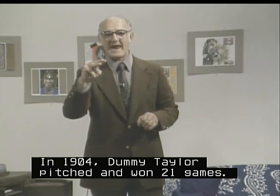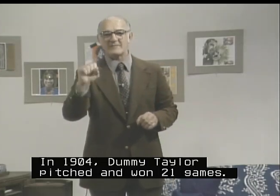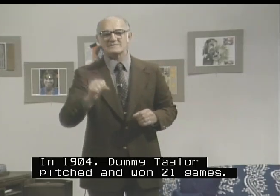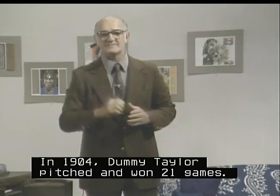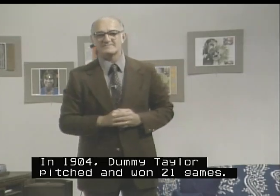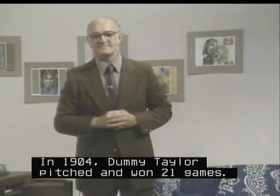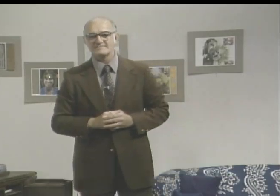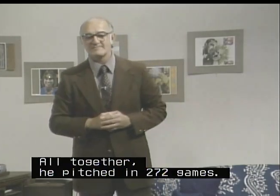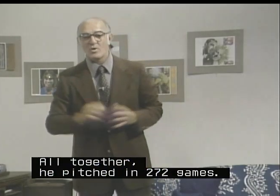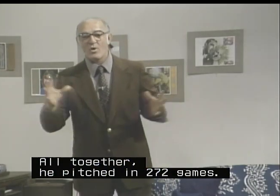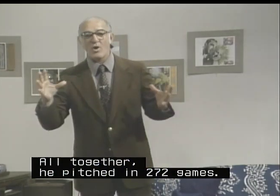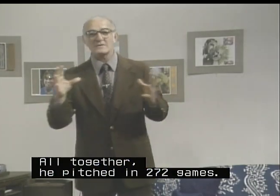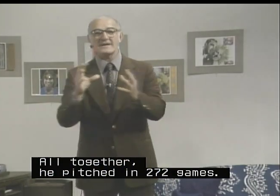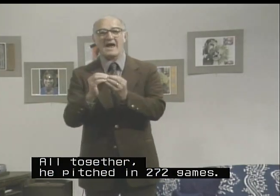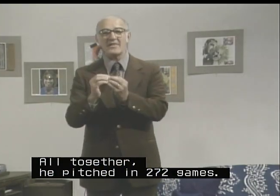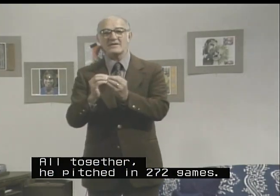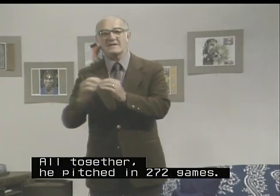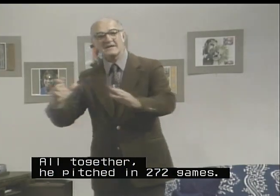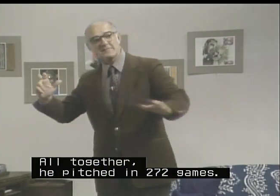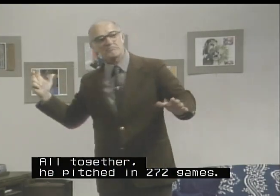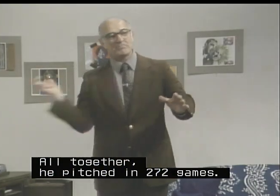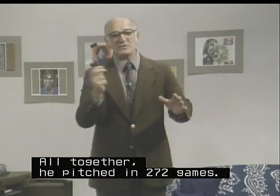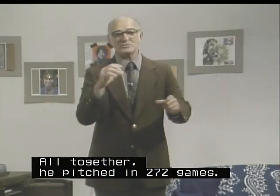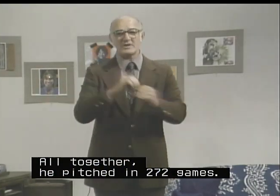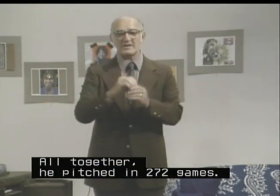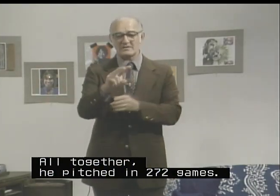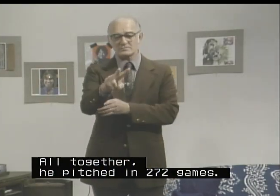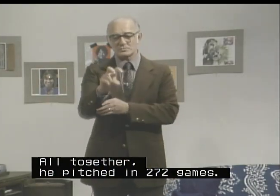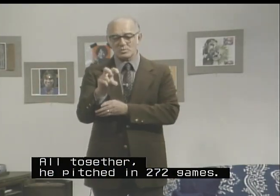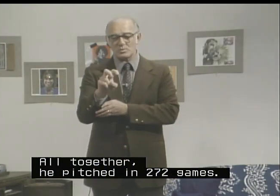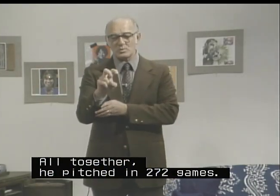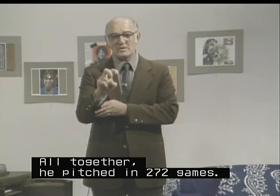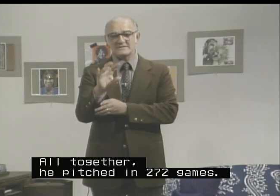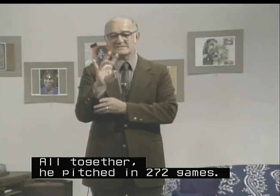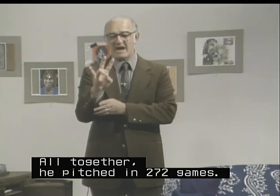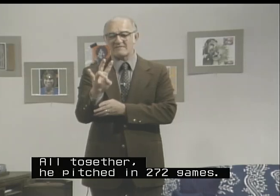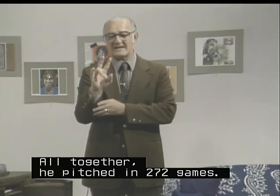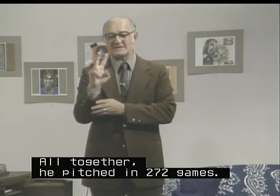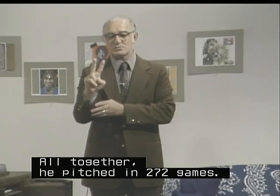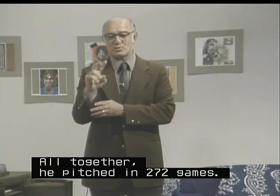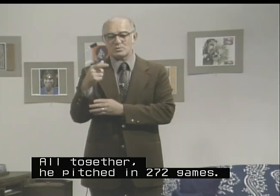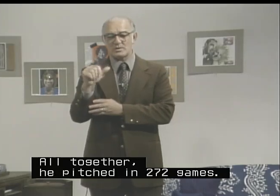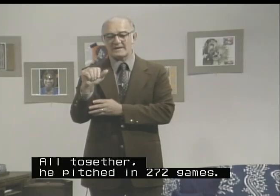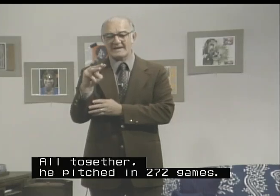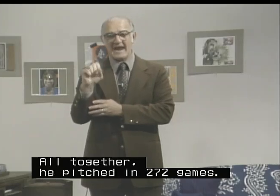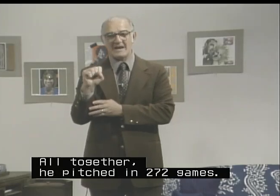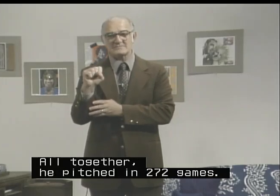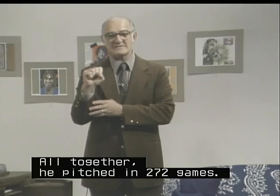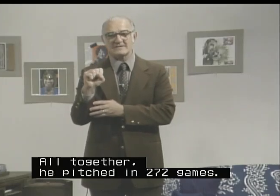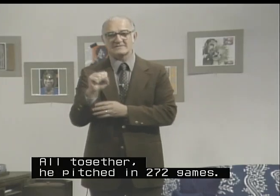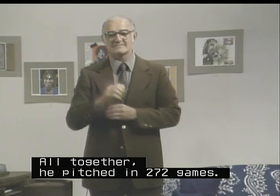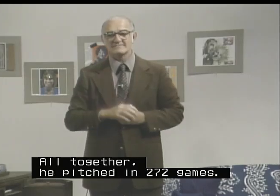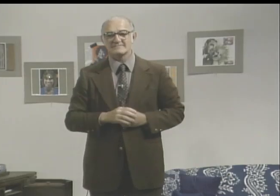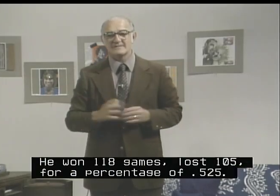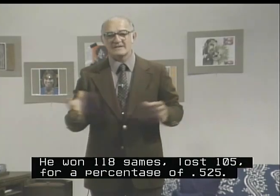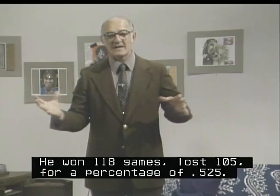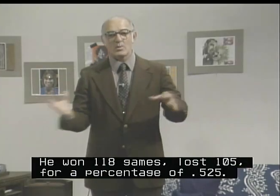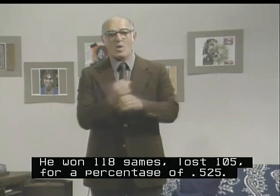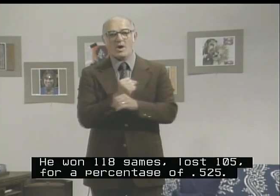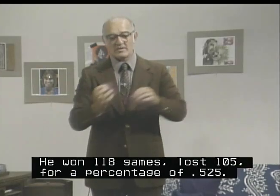games. Altogether, he pitched in 272 games. He won